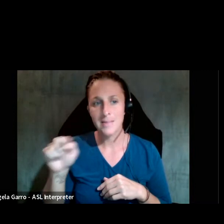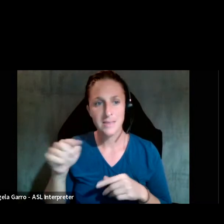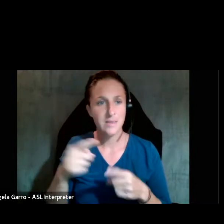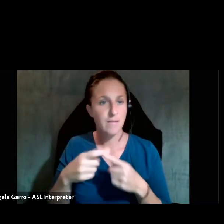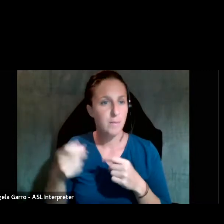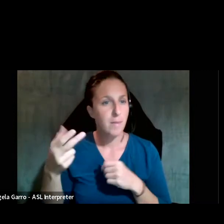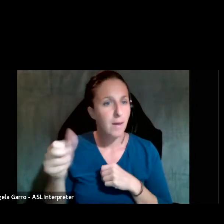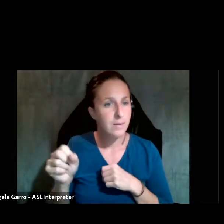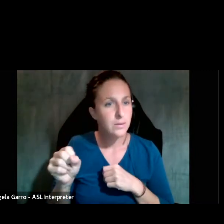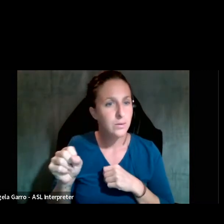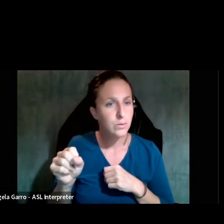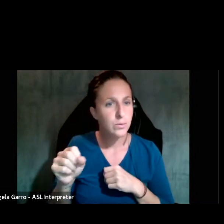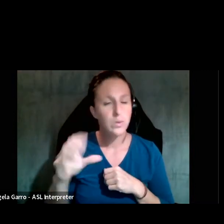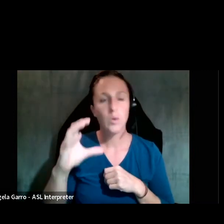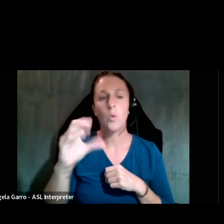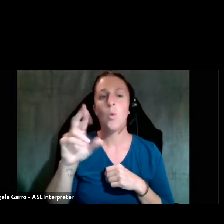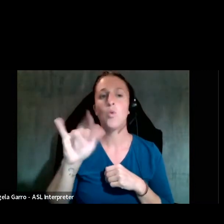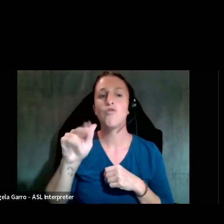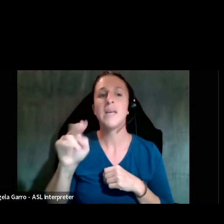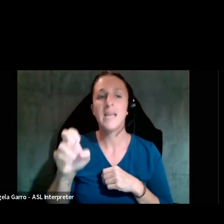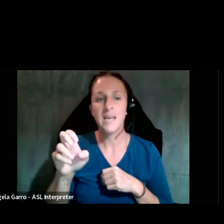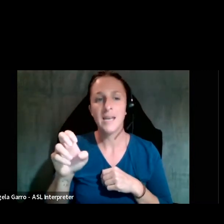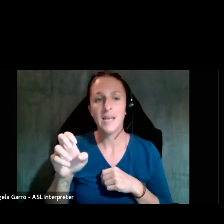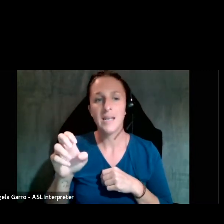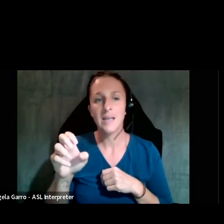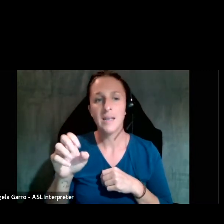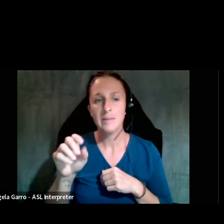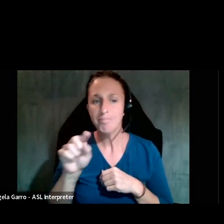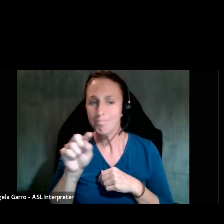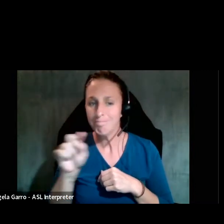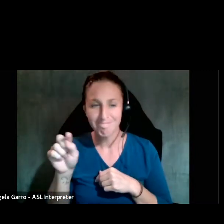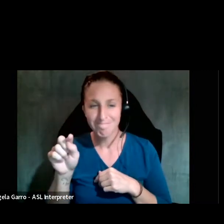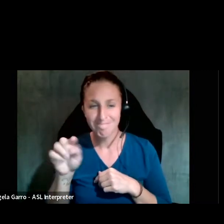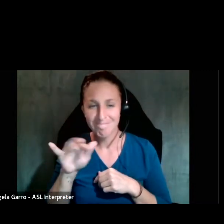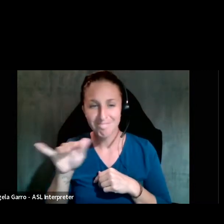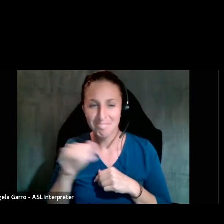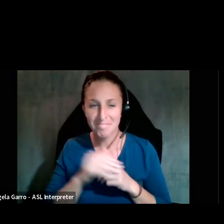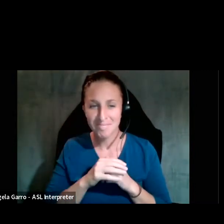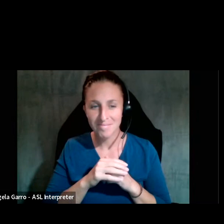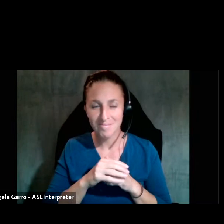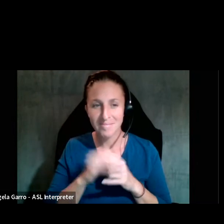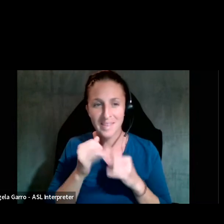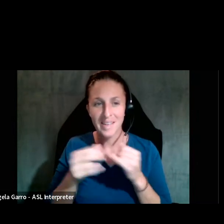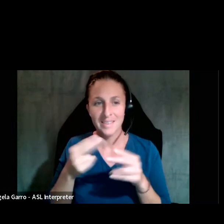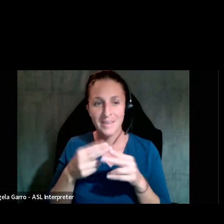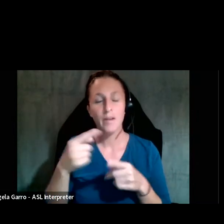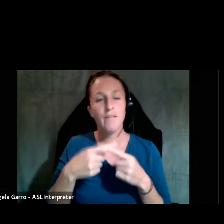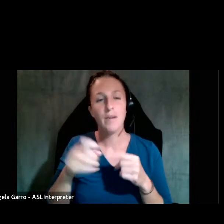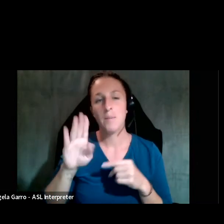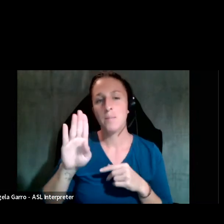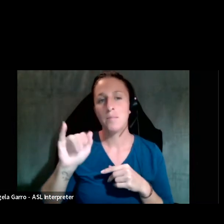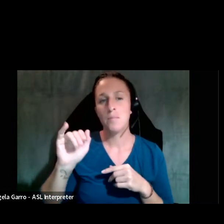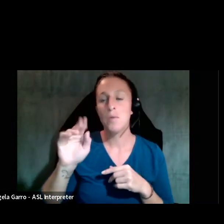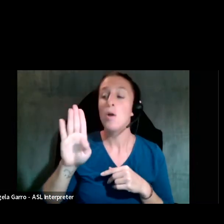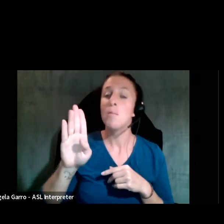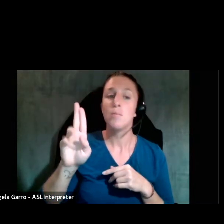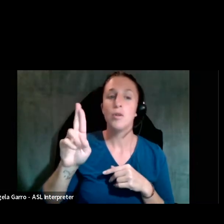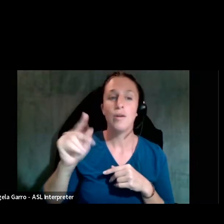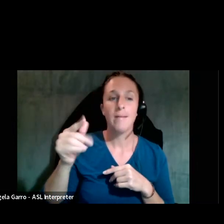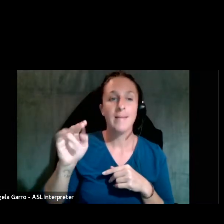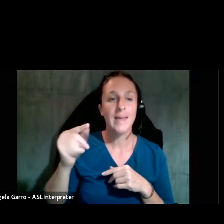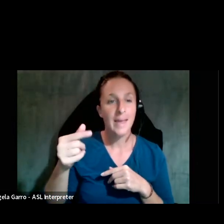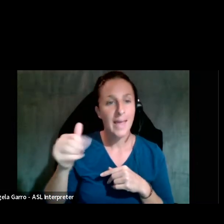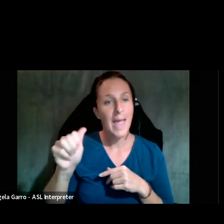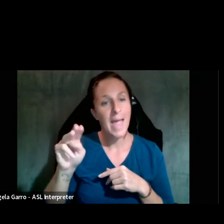is it Corinne? Corinne. Corinne Suherman? Suherman, yes. Suherman Present. from Burlingame High School. Present. All right. Thank